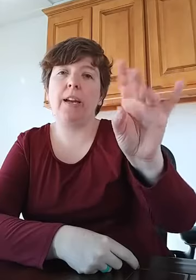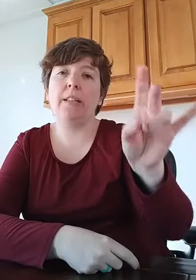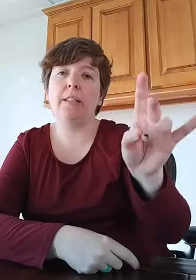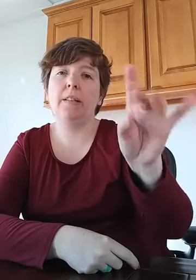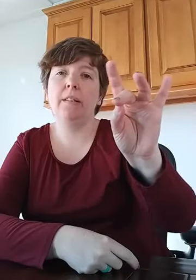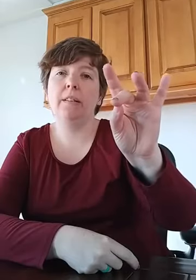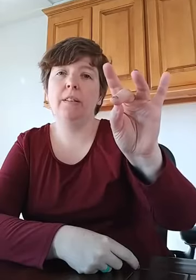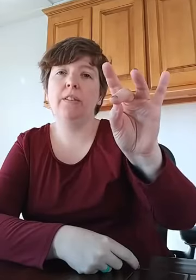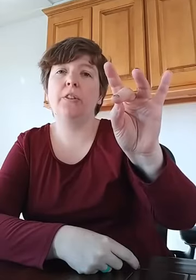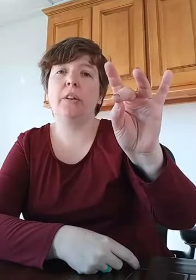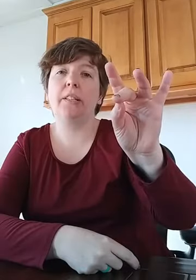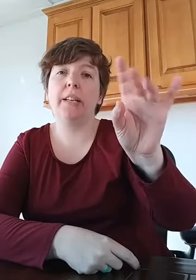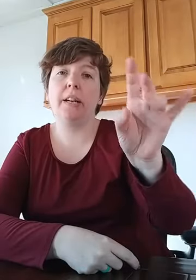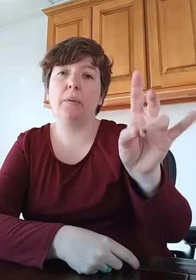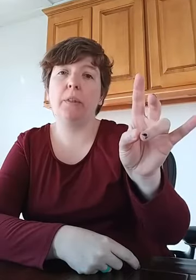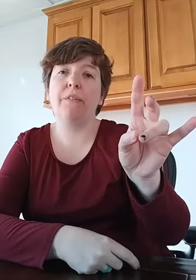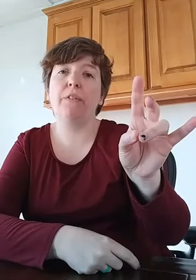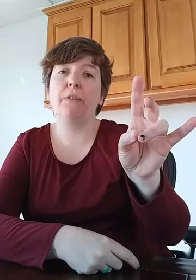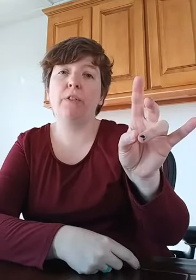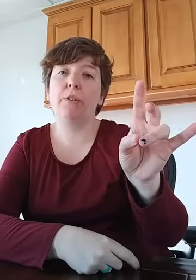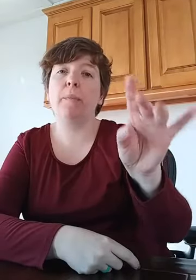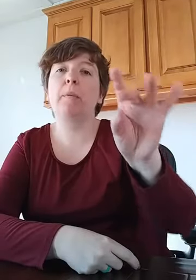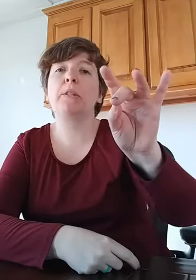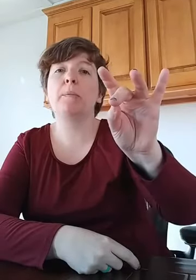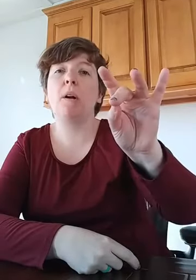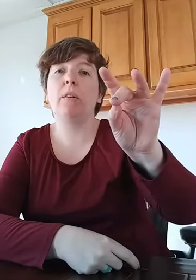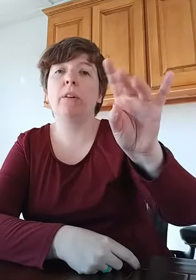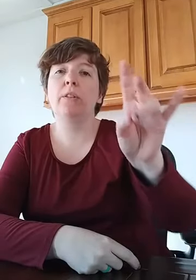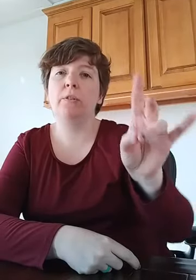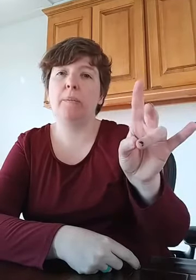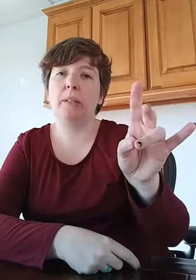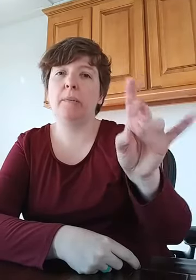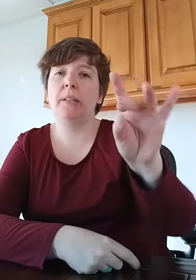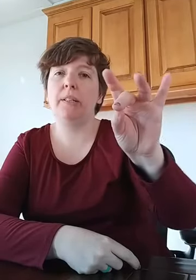8. So you can see, well, that first number was smaller, so it must have been a 7.